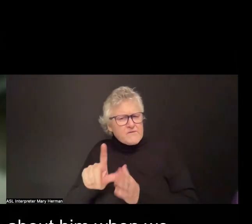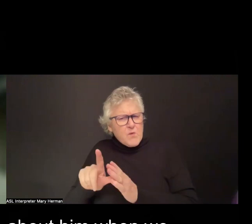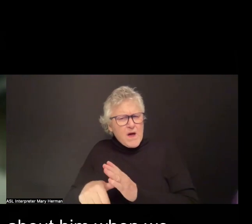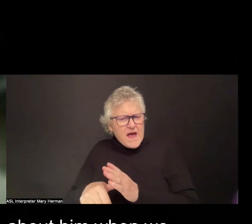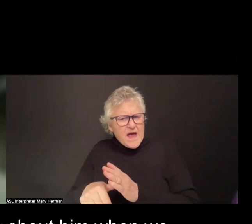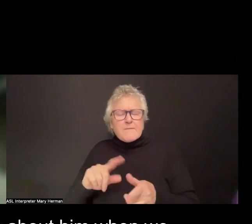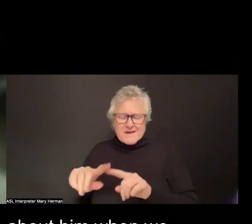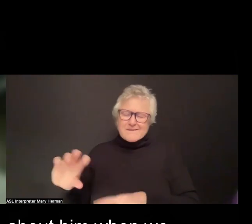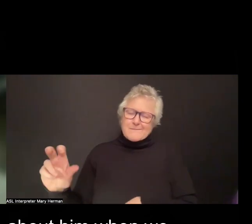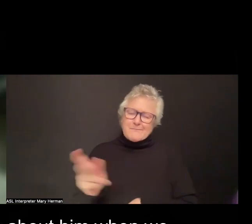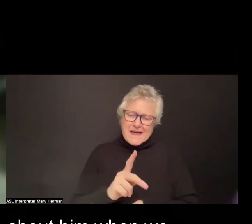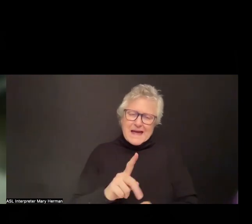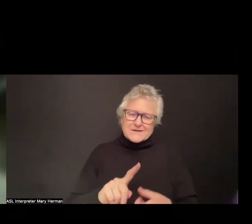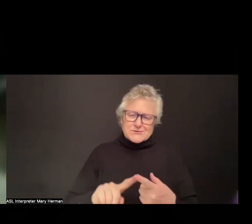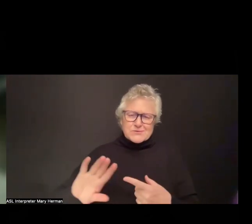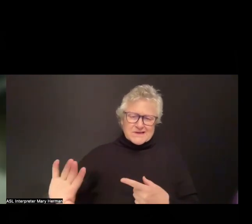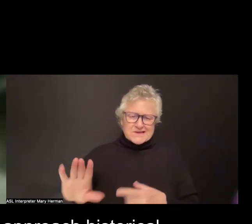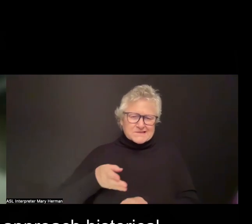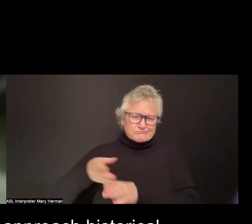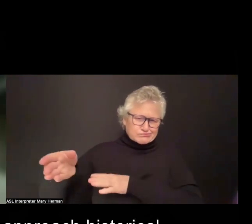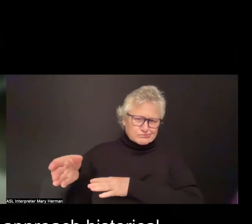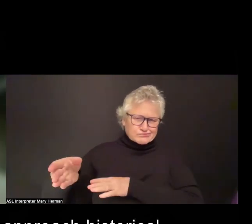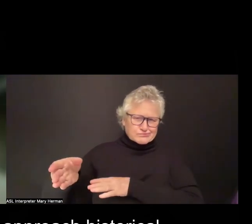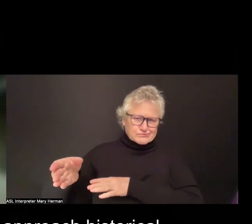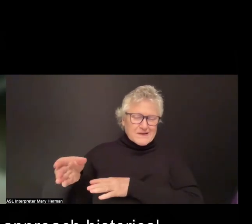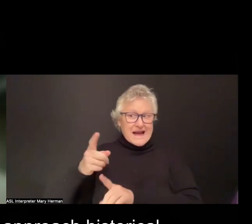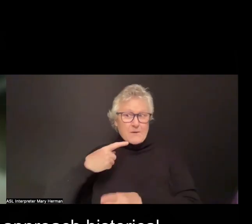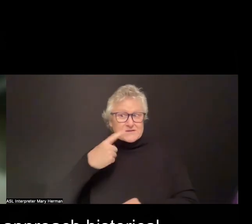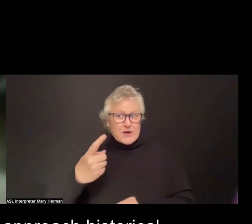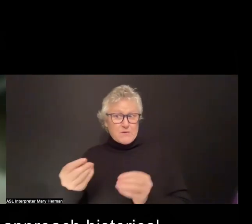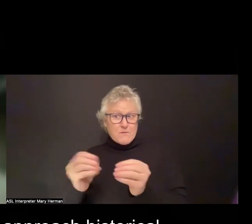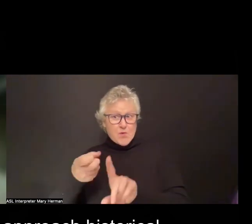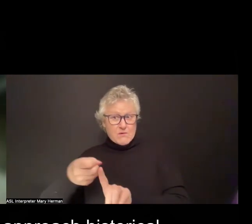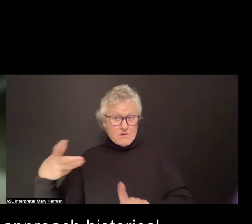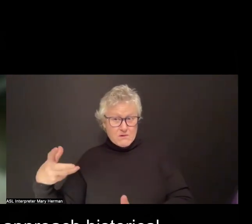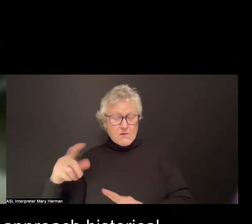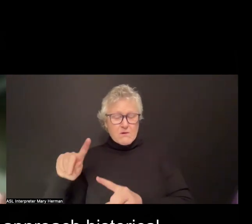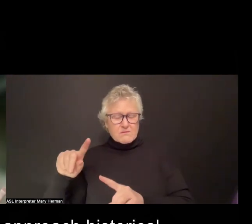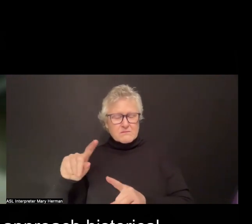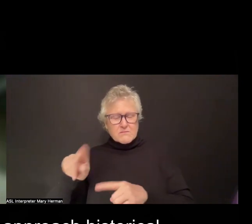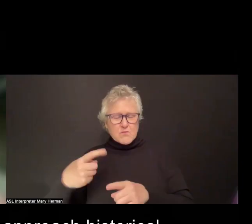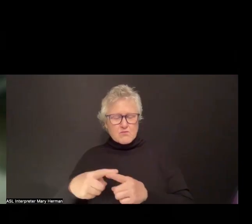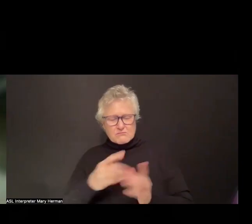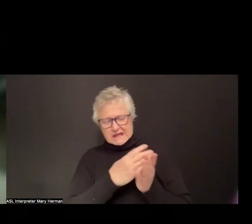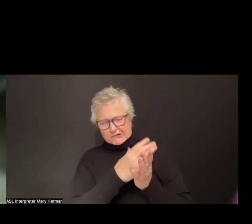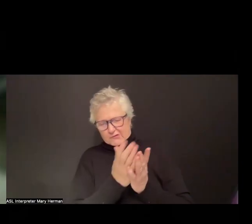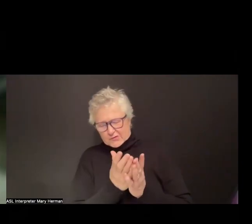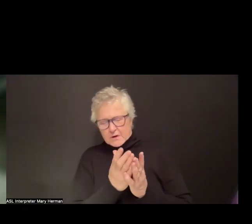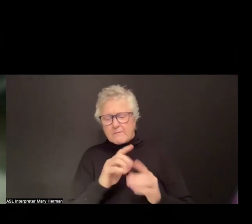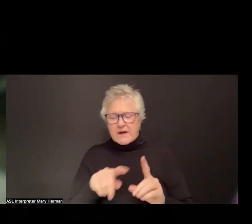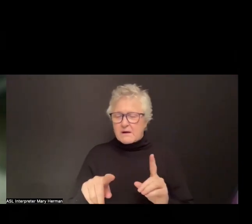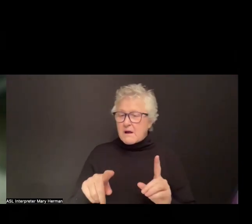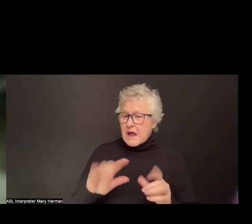tell you more about him when we get through the book. But the way that I approach historical fiction is typically to have a fictional person like